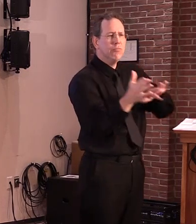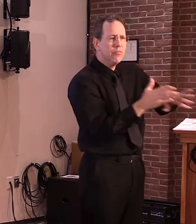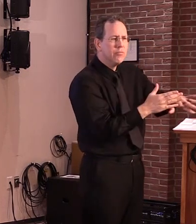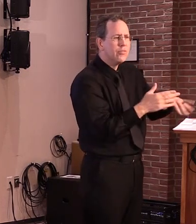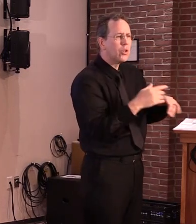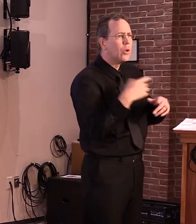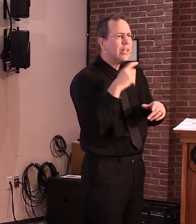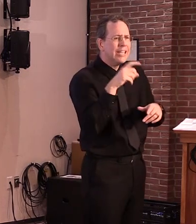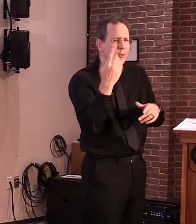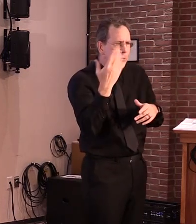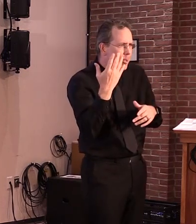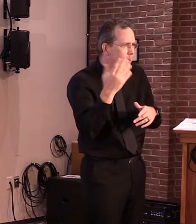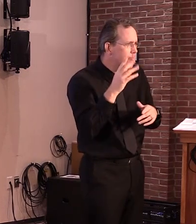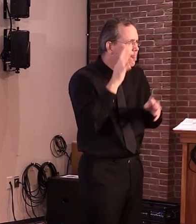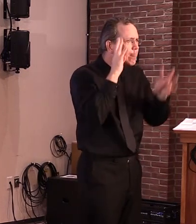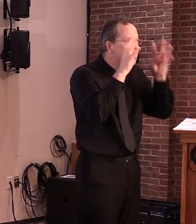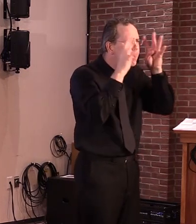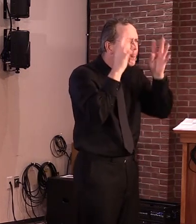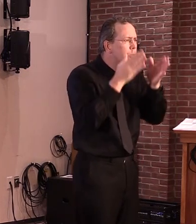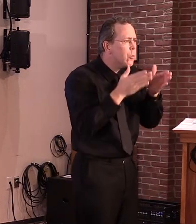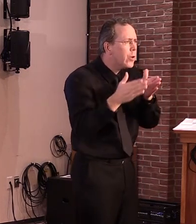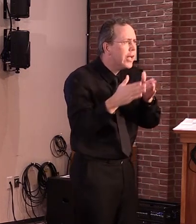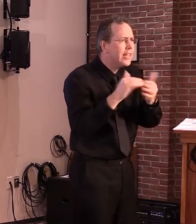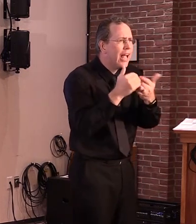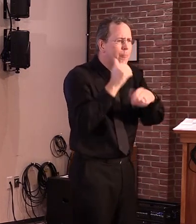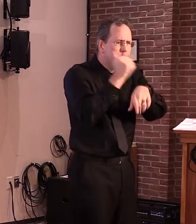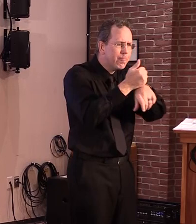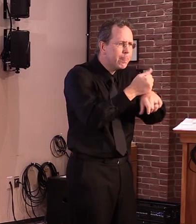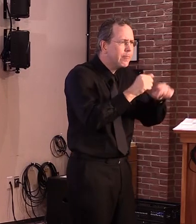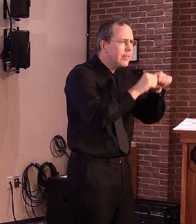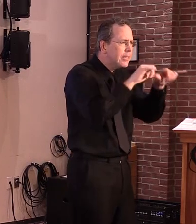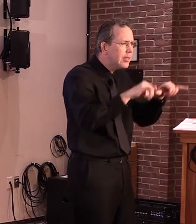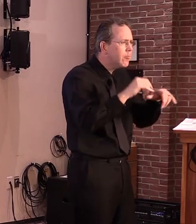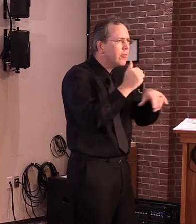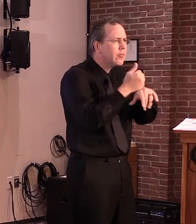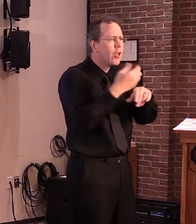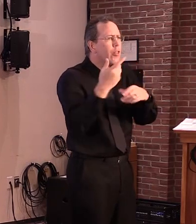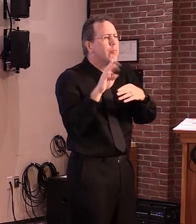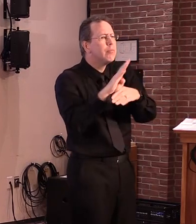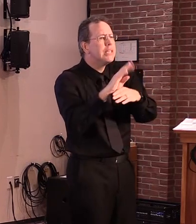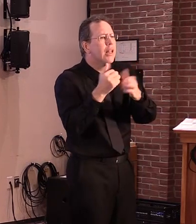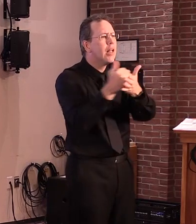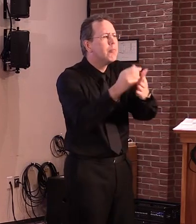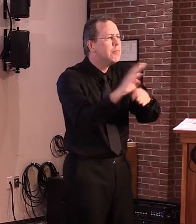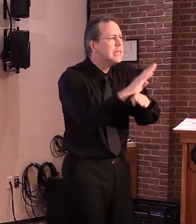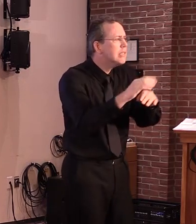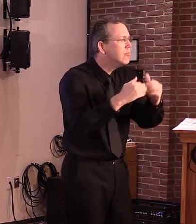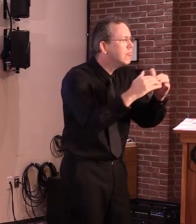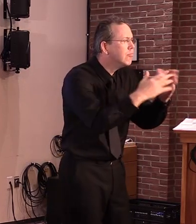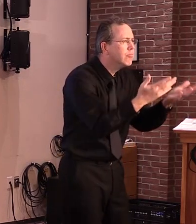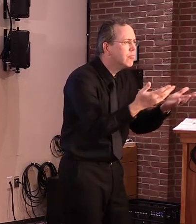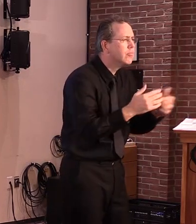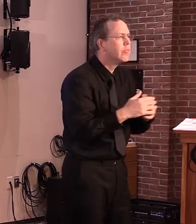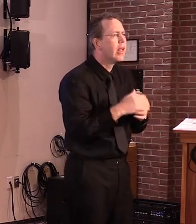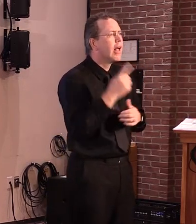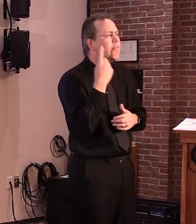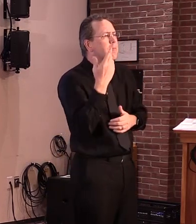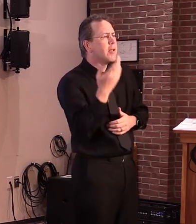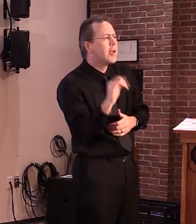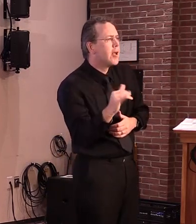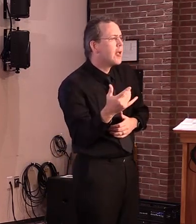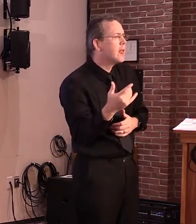finding new openings for people,